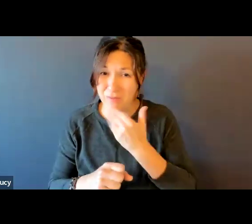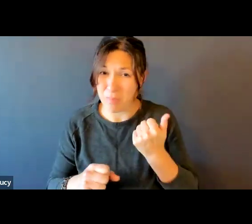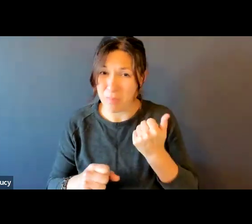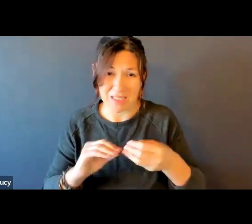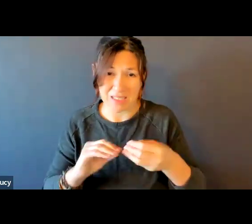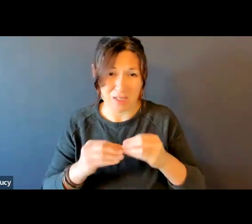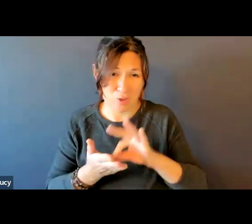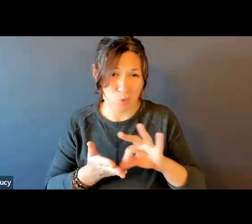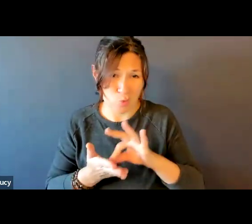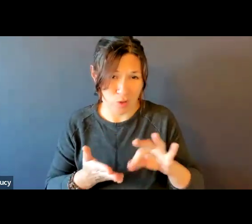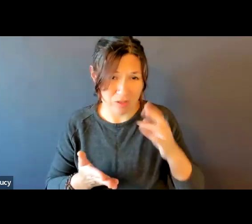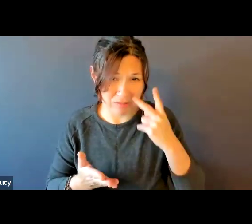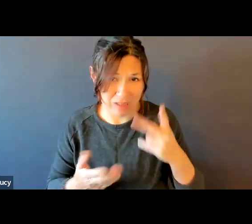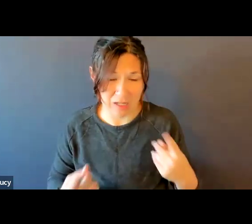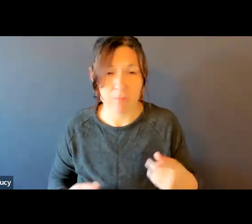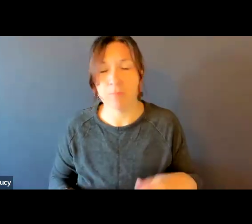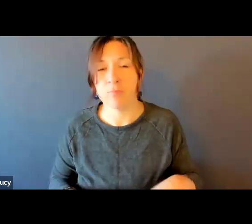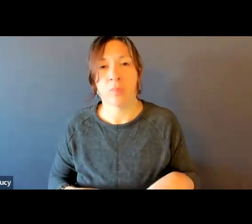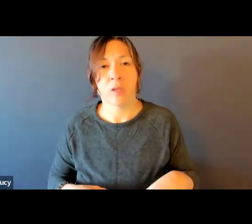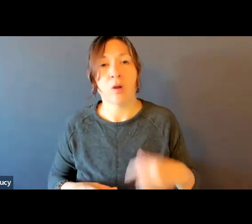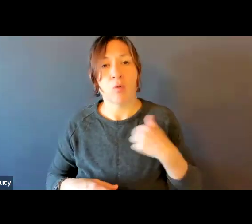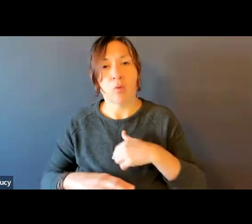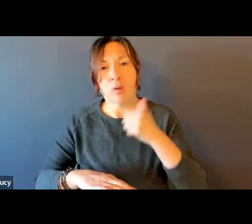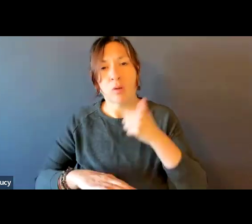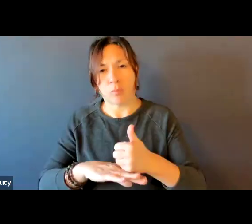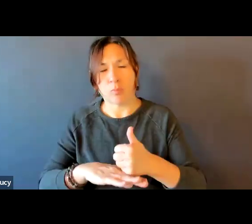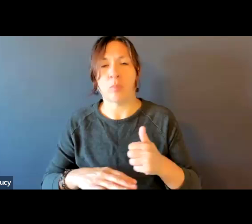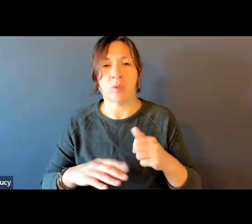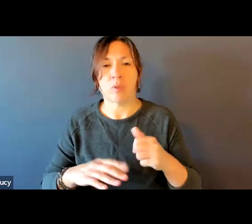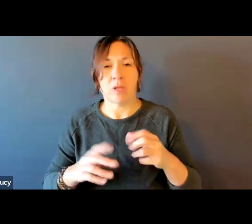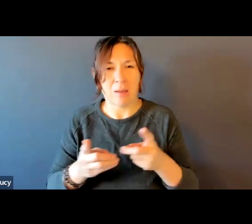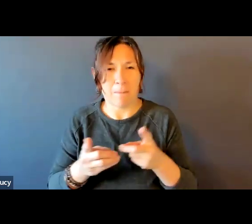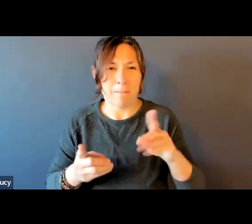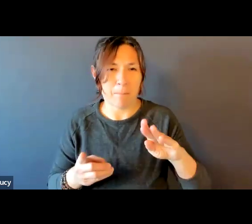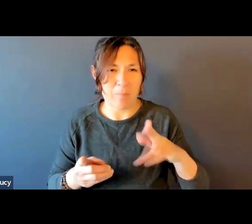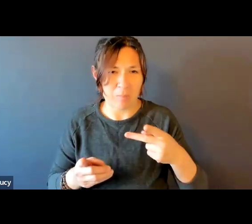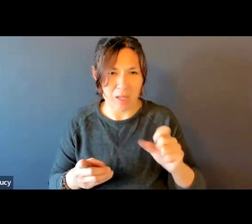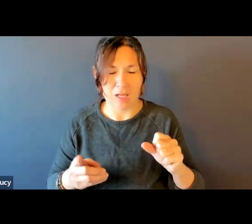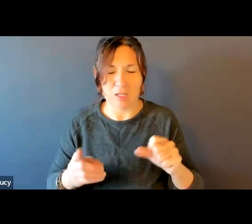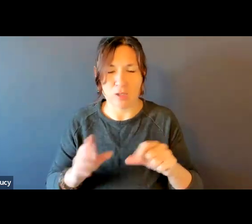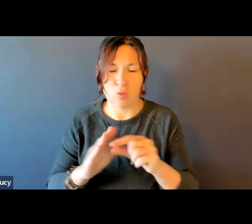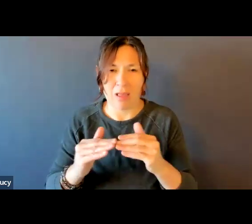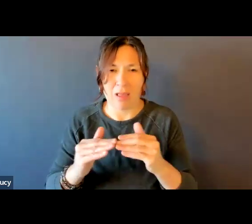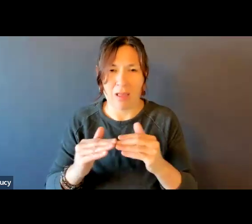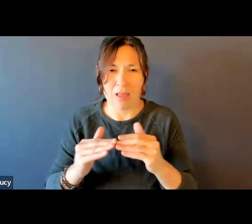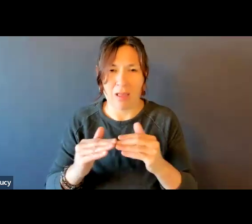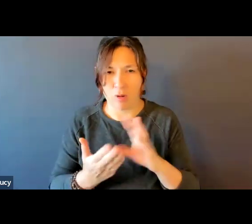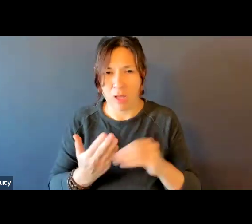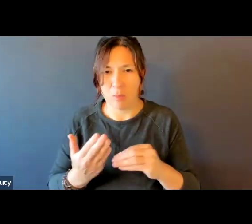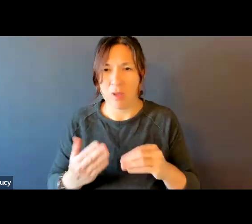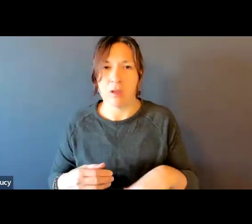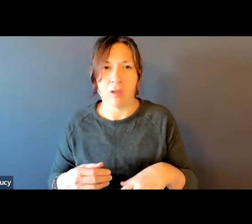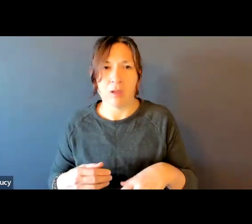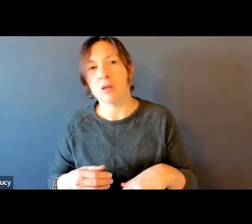on the implementation of the district grade level curriculum in literacy and on extensive coaching from our school and